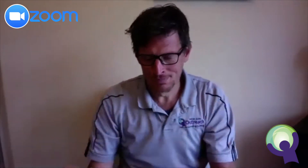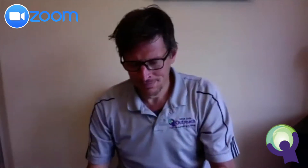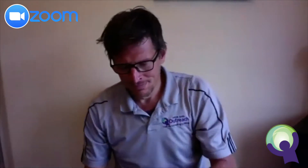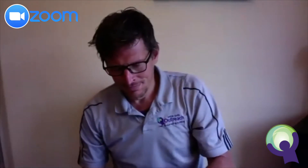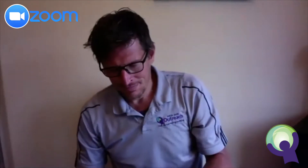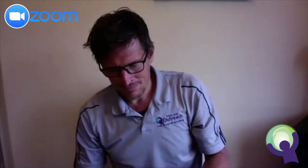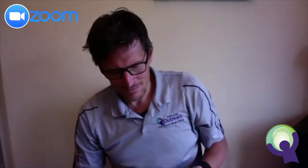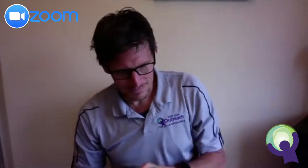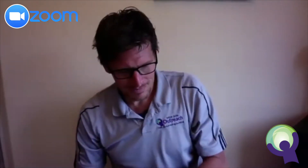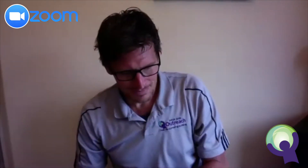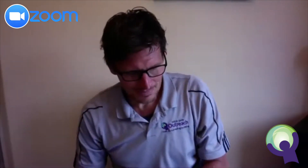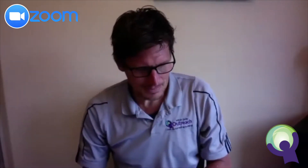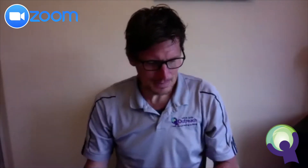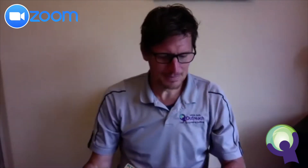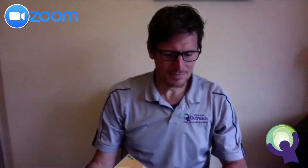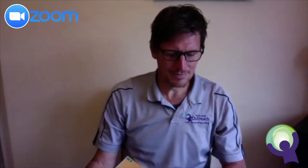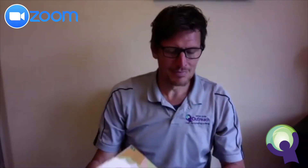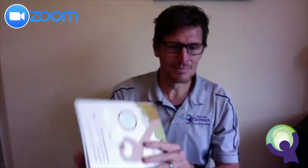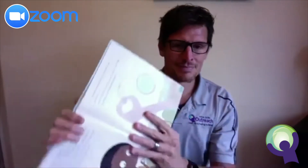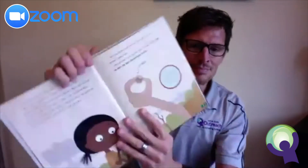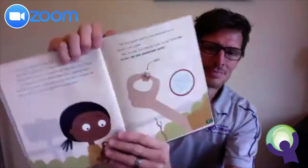first. Anything can happen in this jungle.